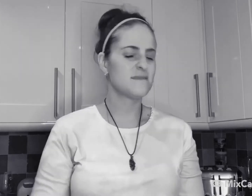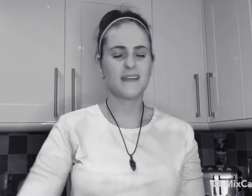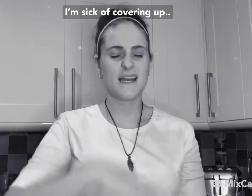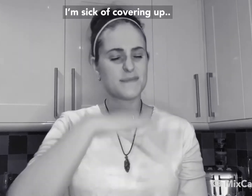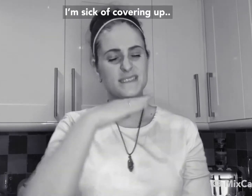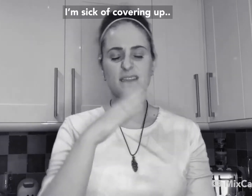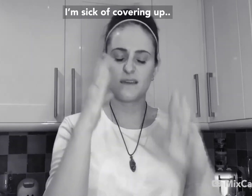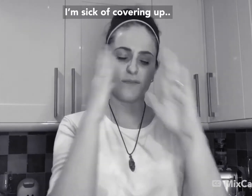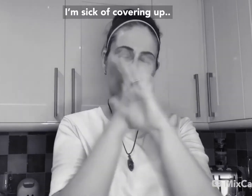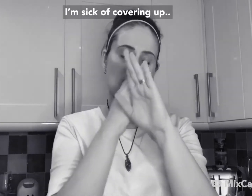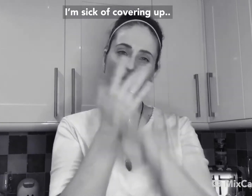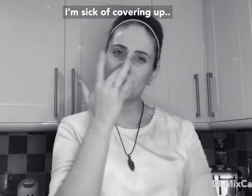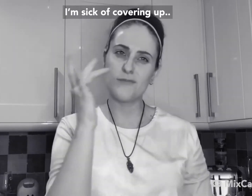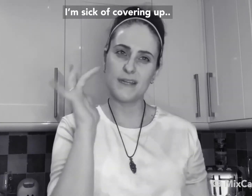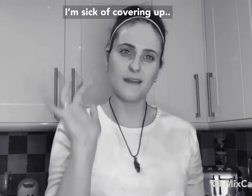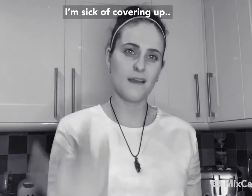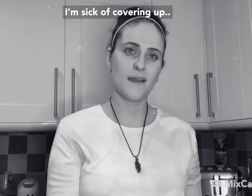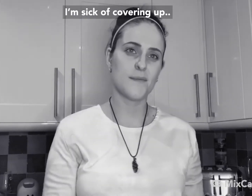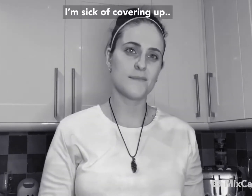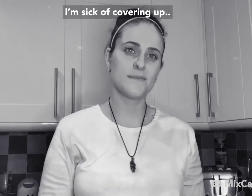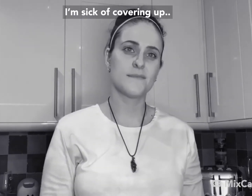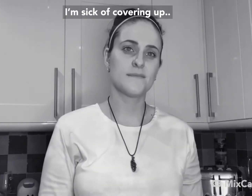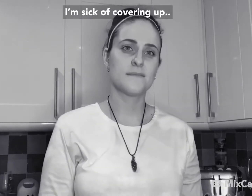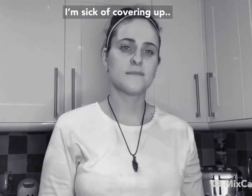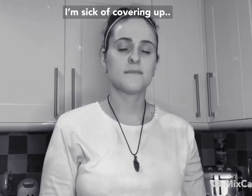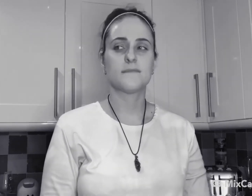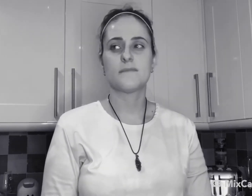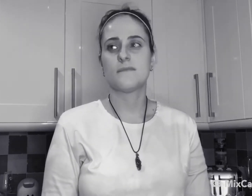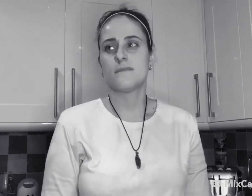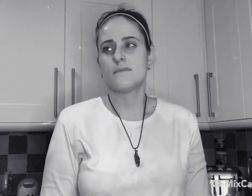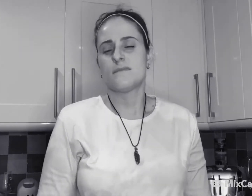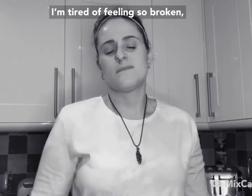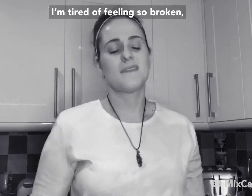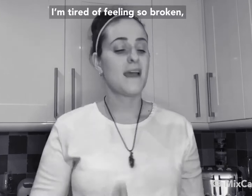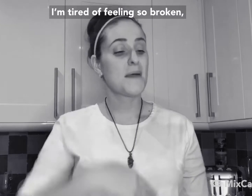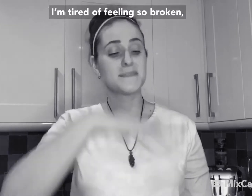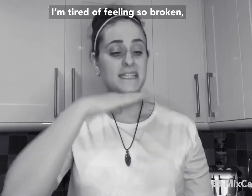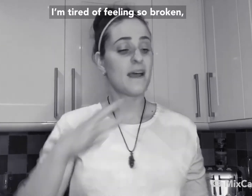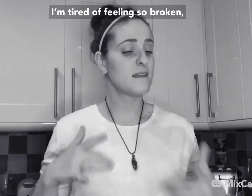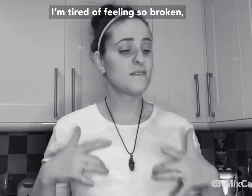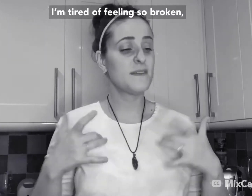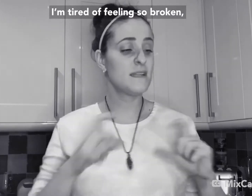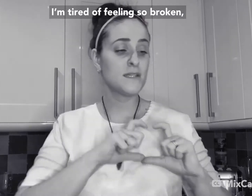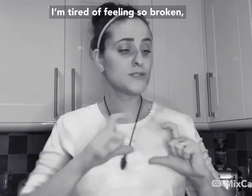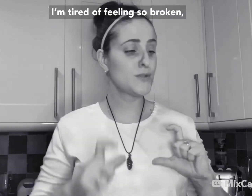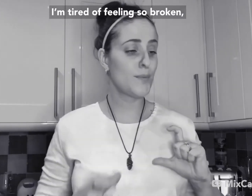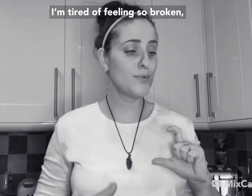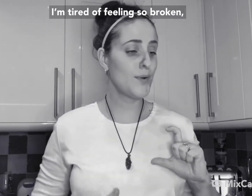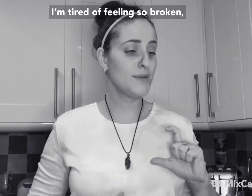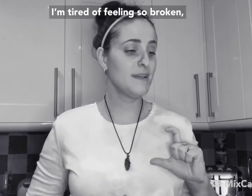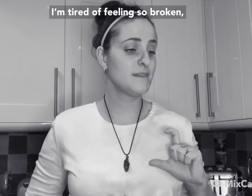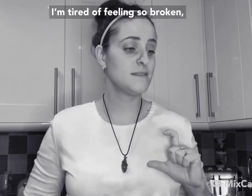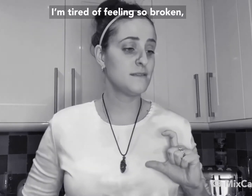i'm sick of covering up i'm tired of feeling so broken